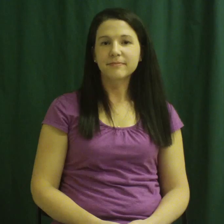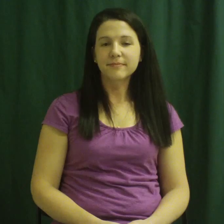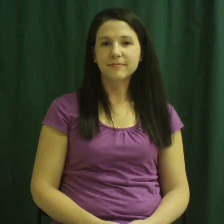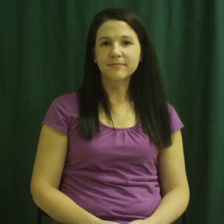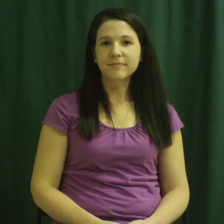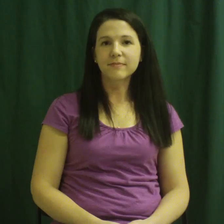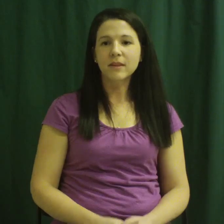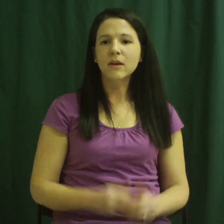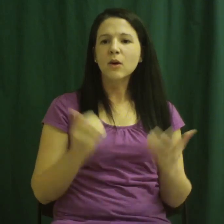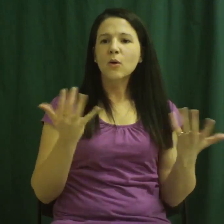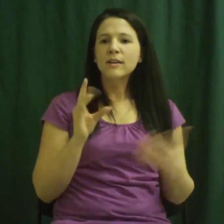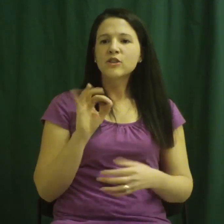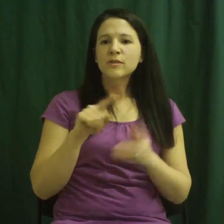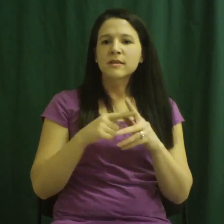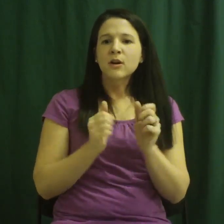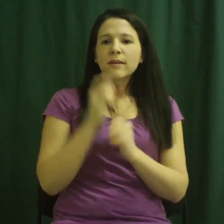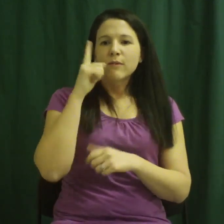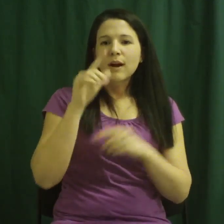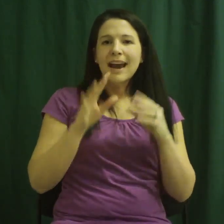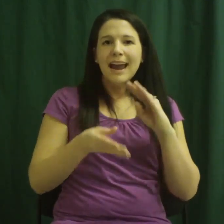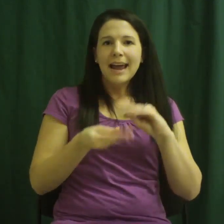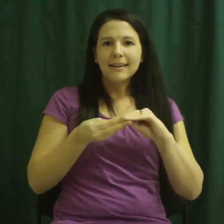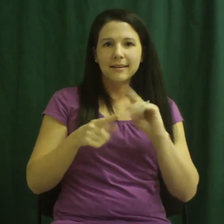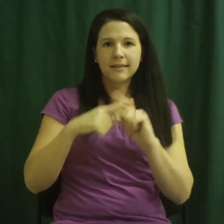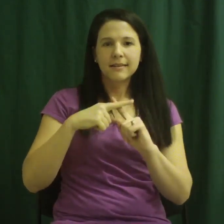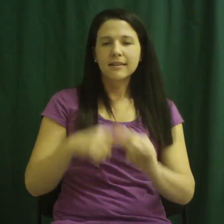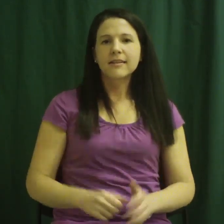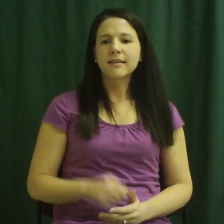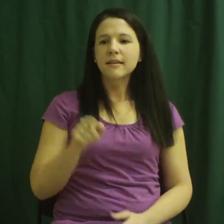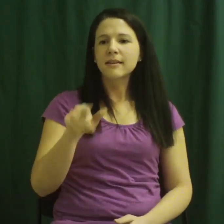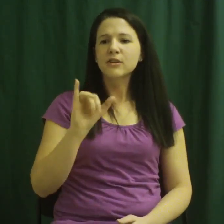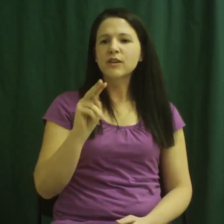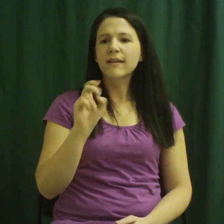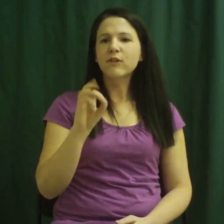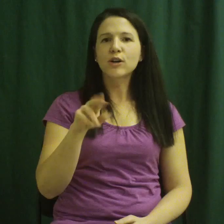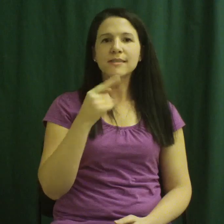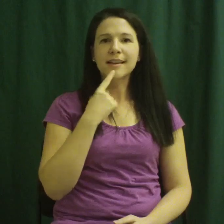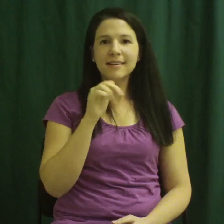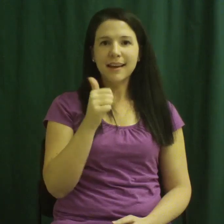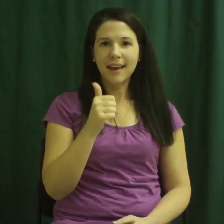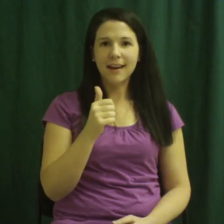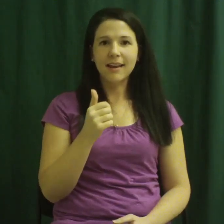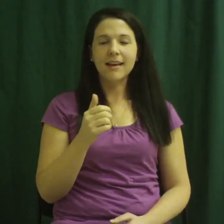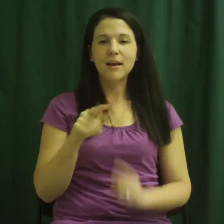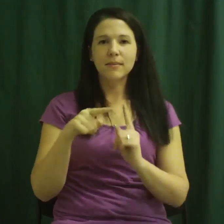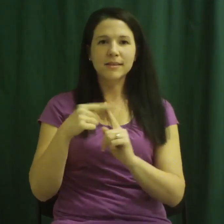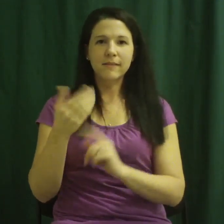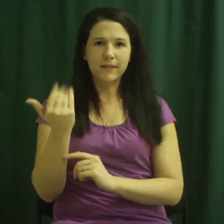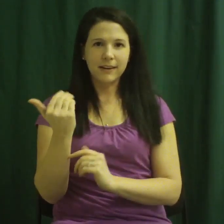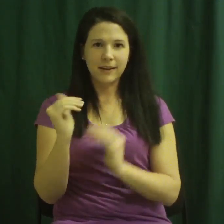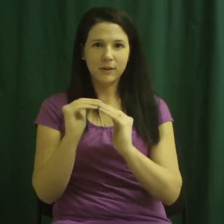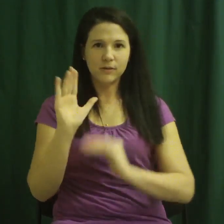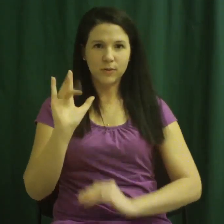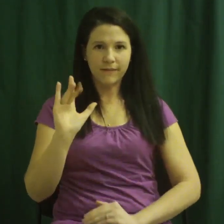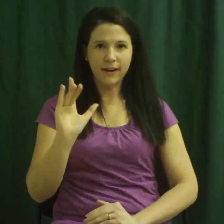What did you start with for adding? Jennifer had said 10 and 15 would equal 25. That